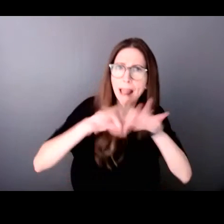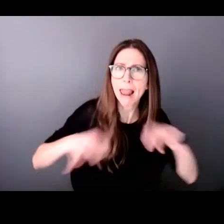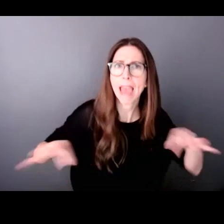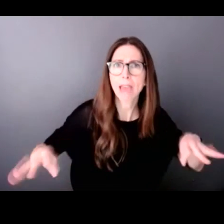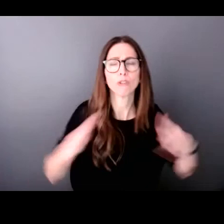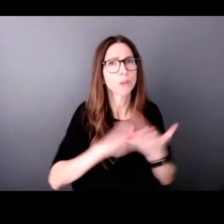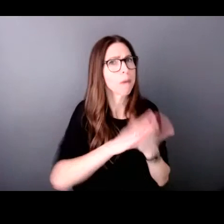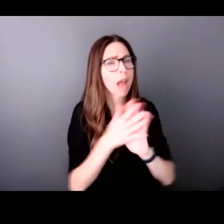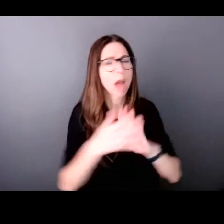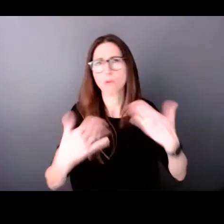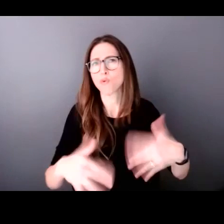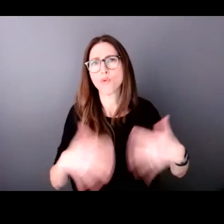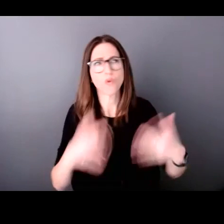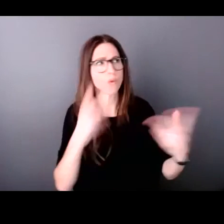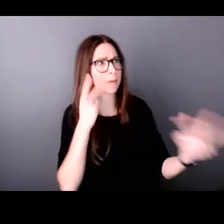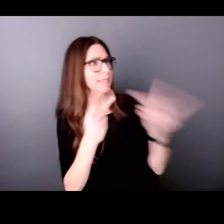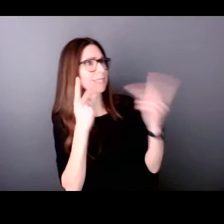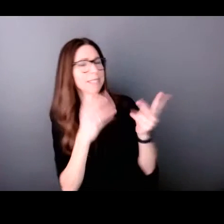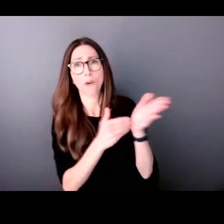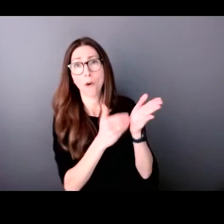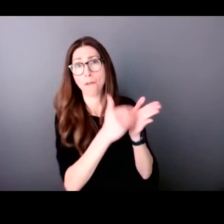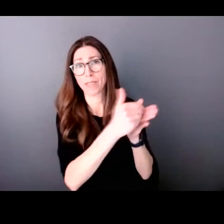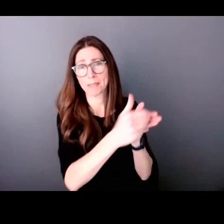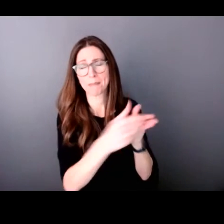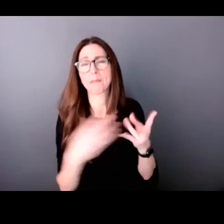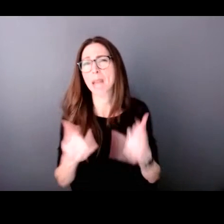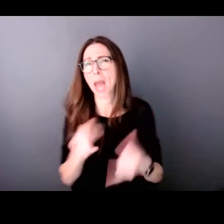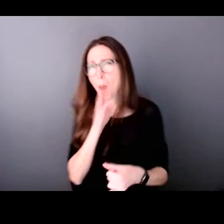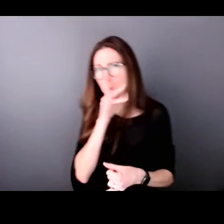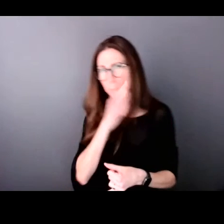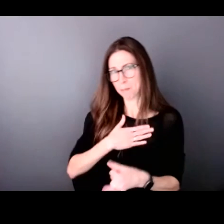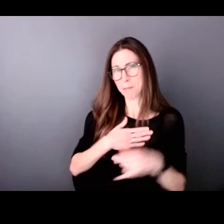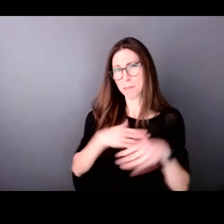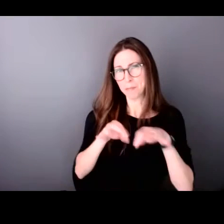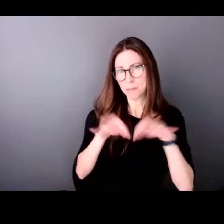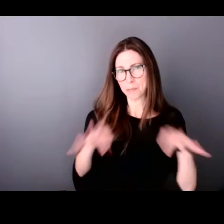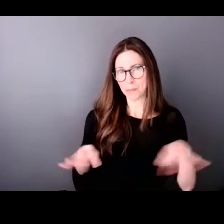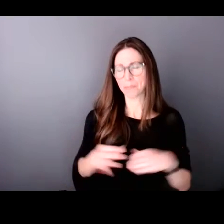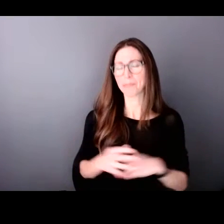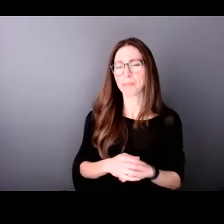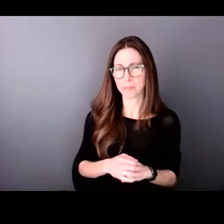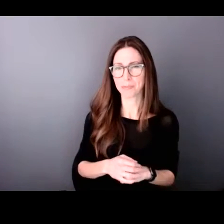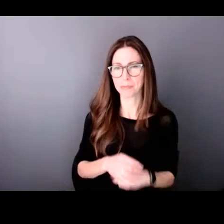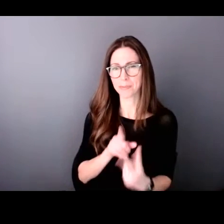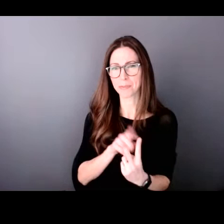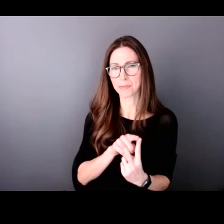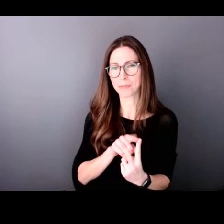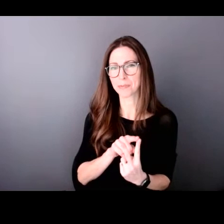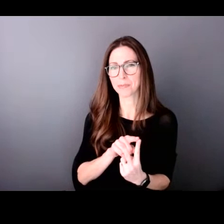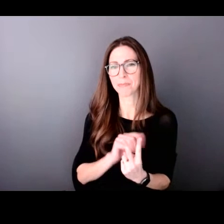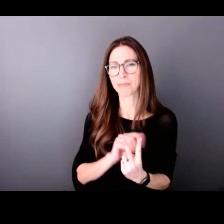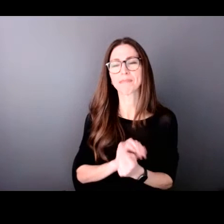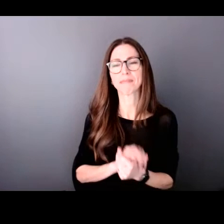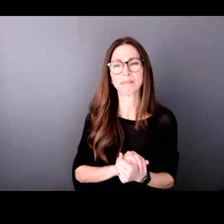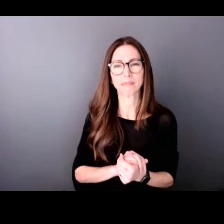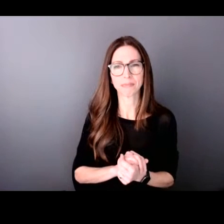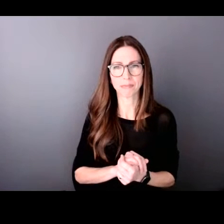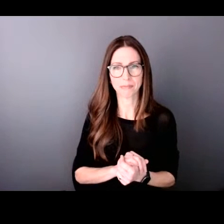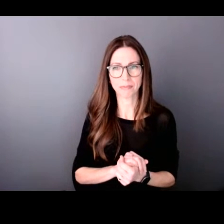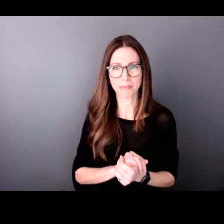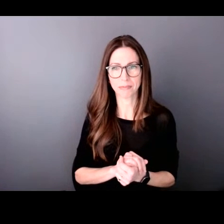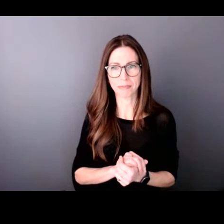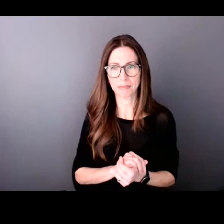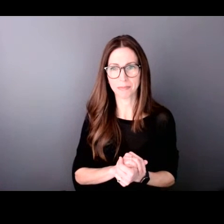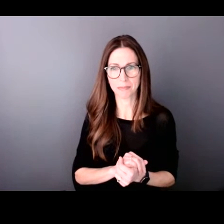Gane agogoratne keri hunyanis nuangowana danungori hodas danarishnenos reat de guetnio nera ditokwa ne